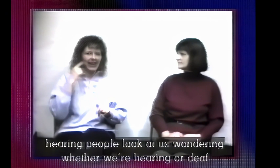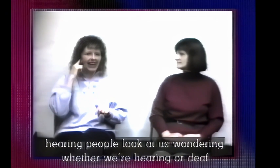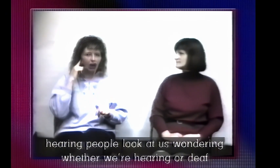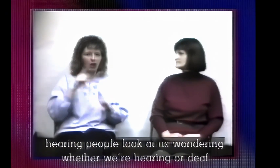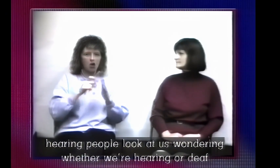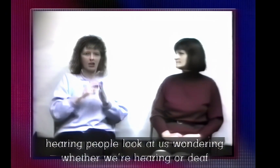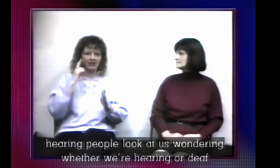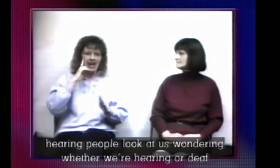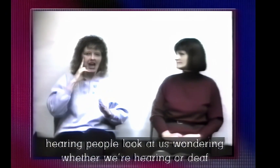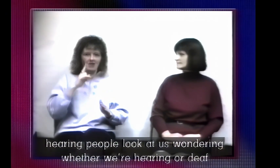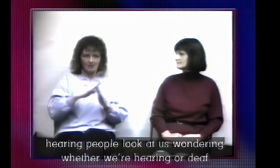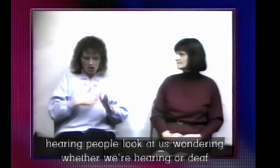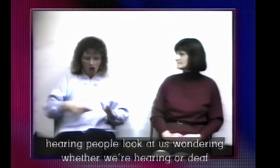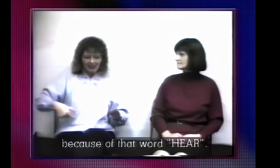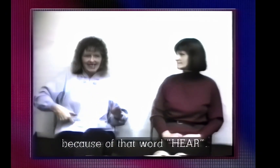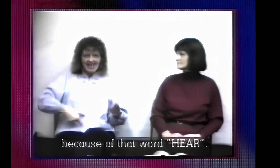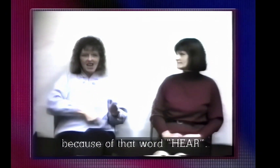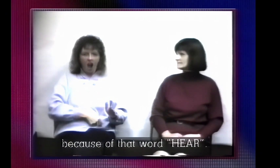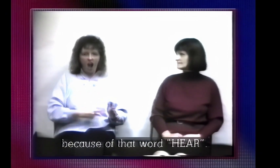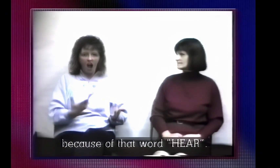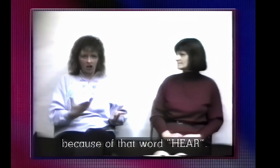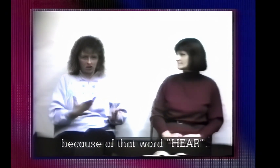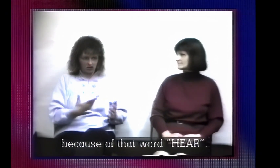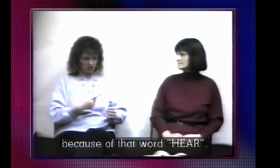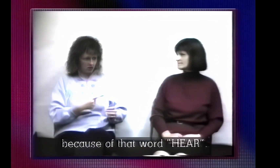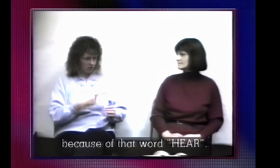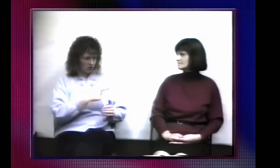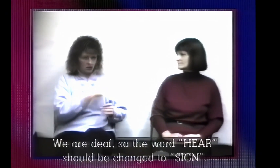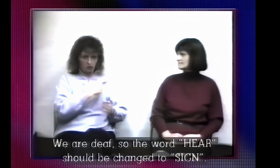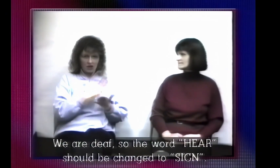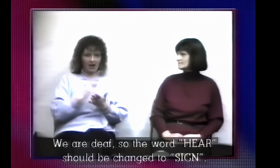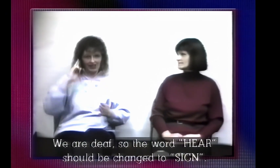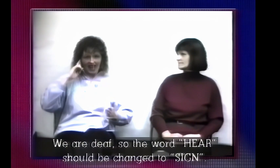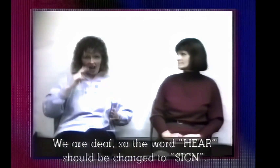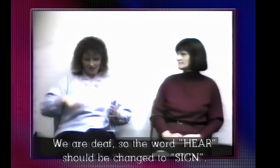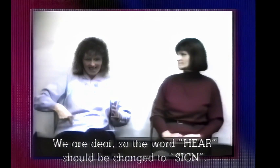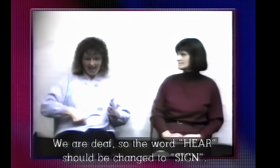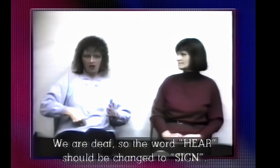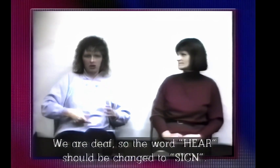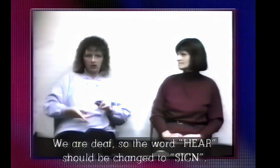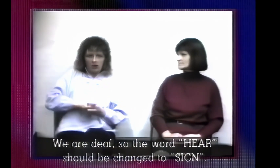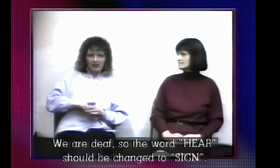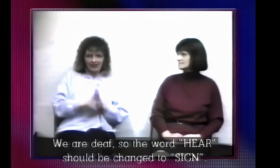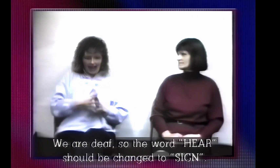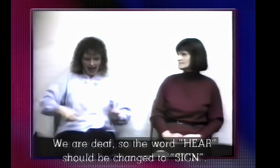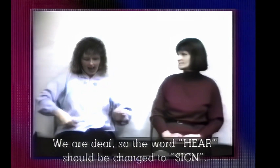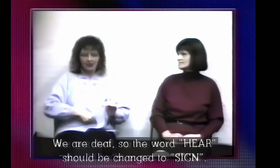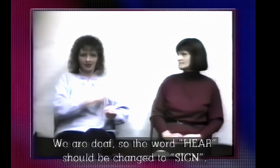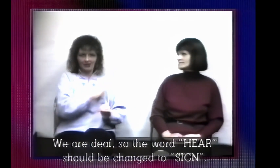deaf, because of that word "here." We are deaf, so the word "here" should be changed to "sign."